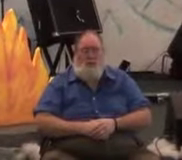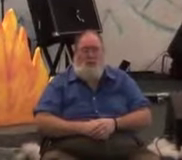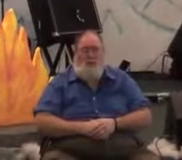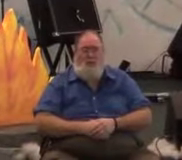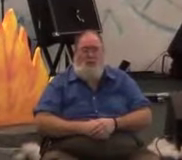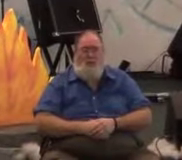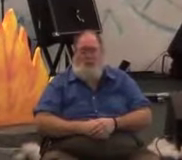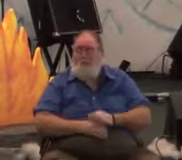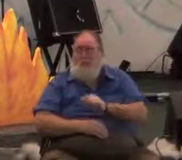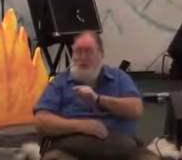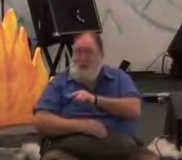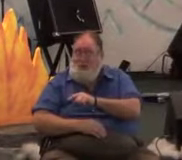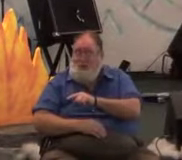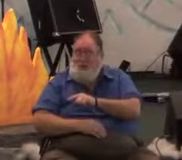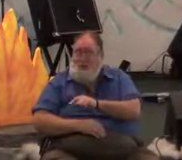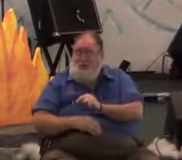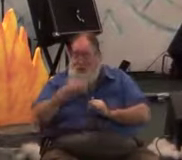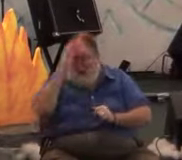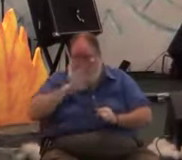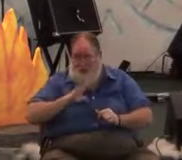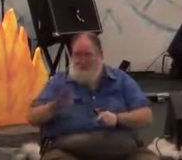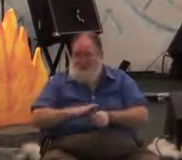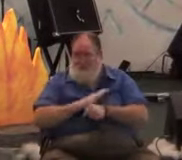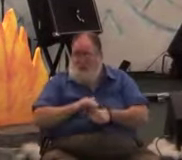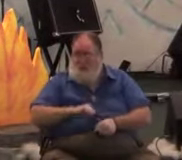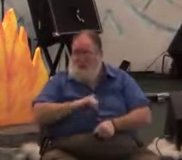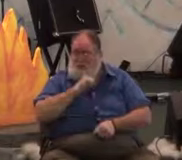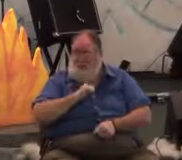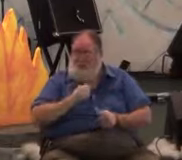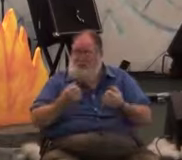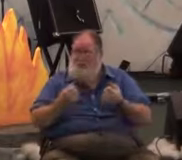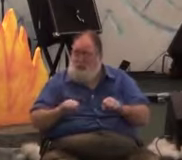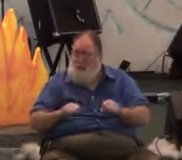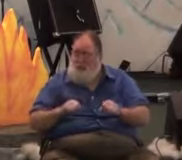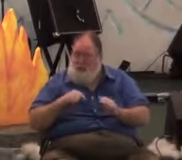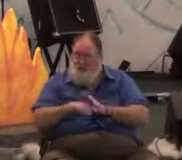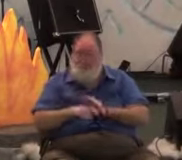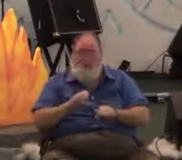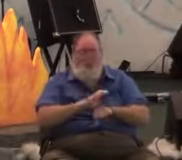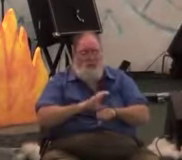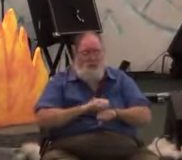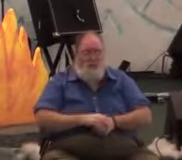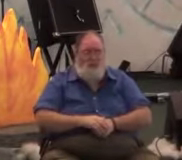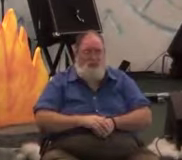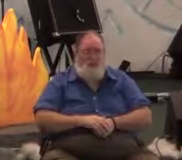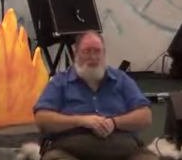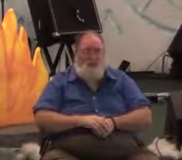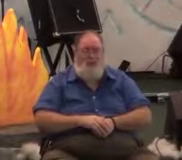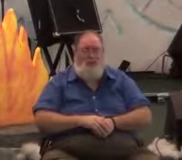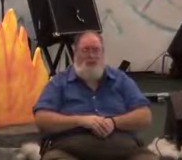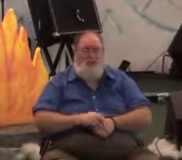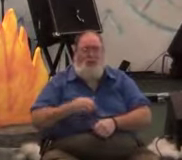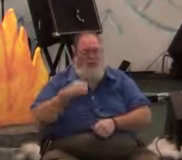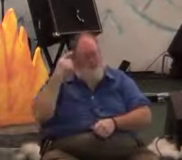a prideful man, full of pride, and he's trying to kill the church to do away with it. And I